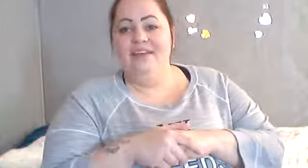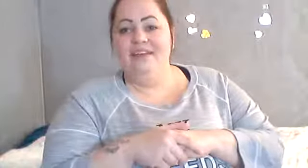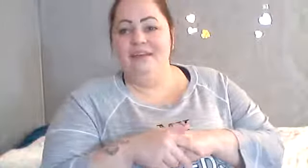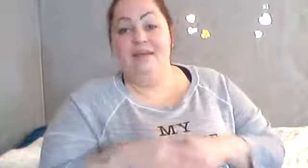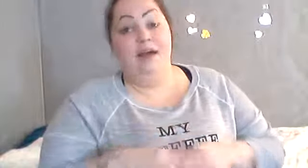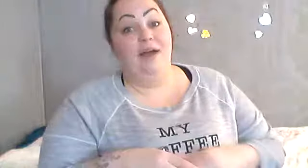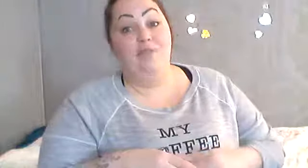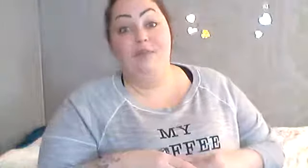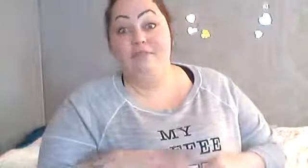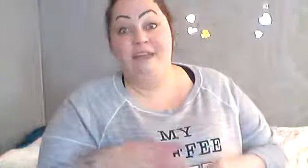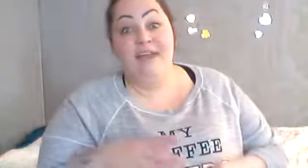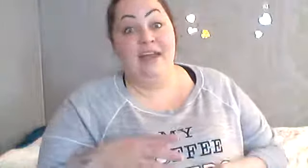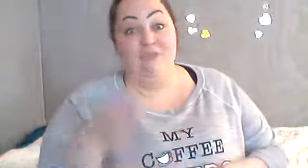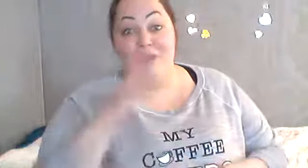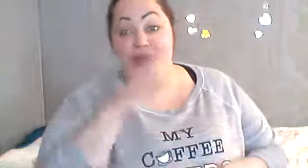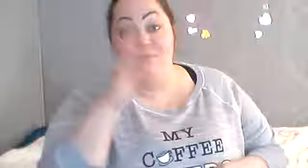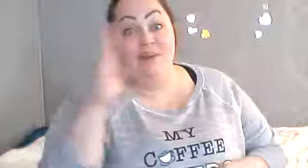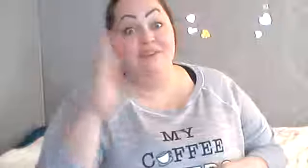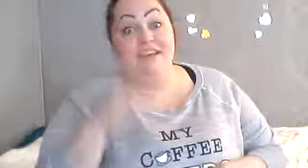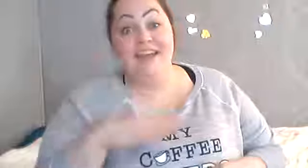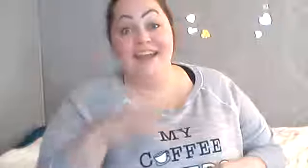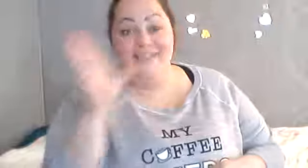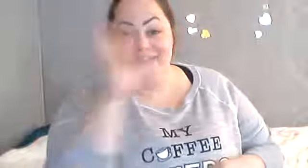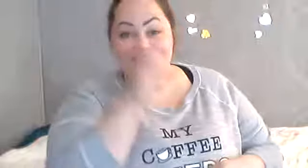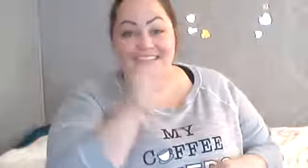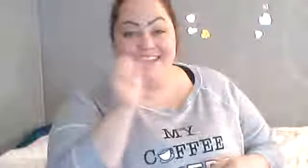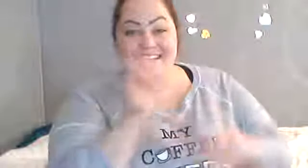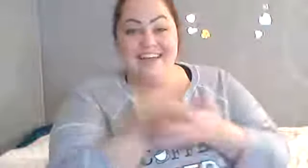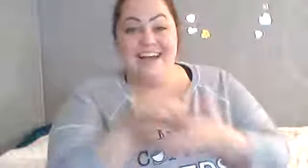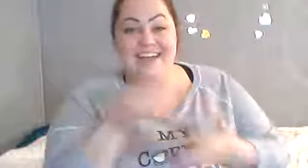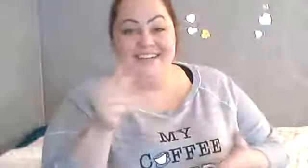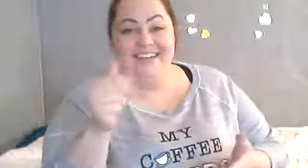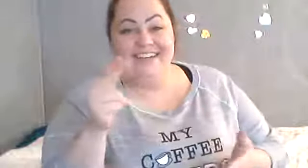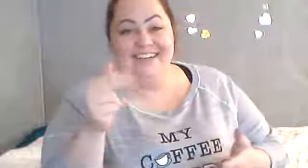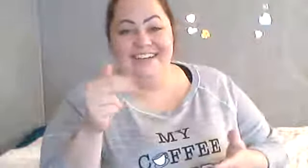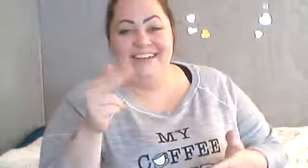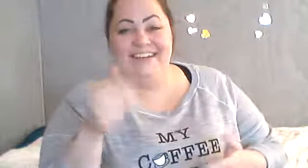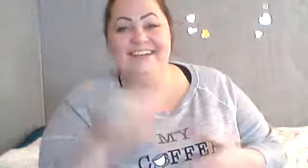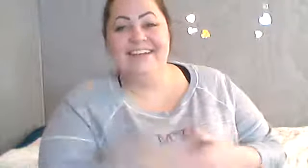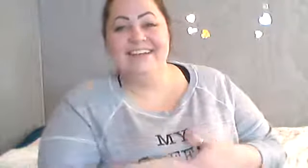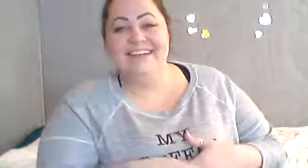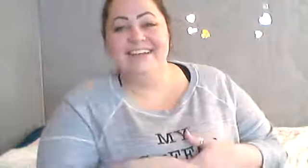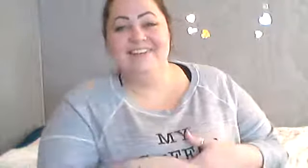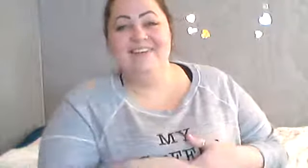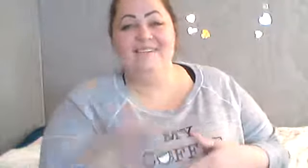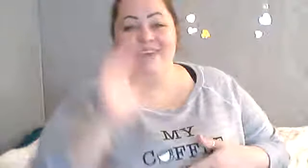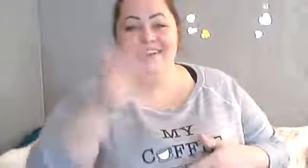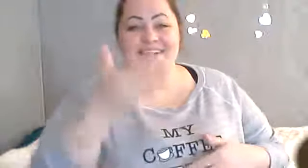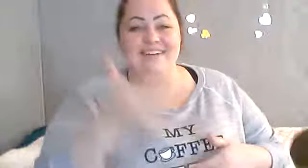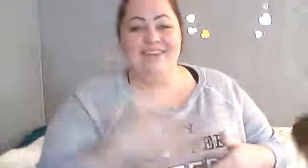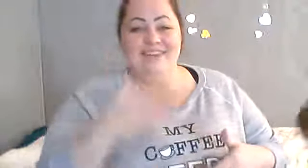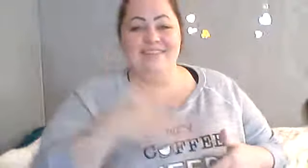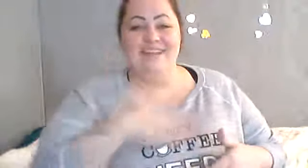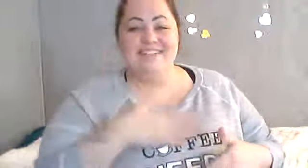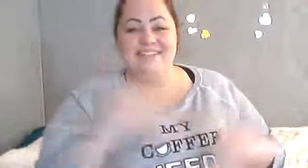Marin. Yeah, I would have never guessed that. Well, welcome. I'm glad you're